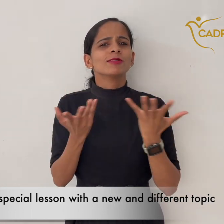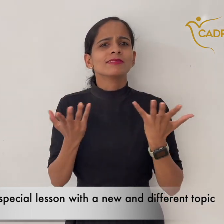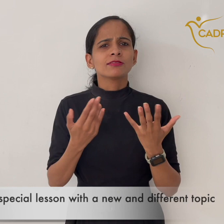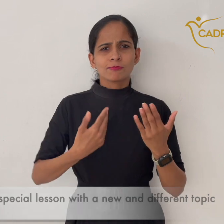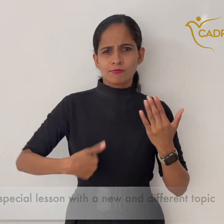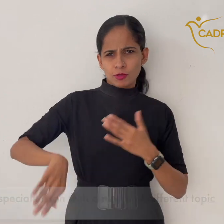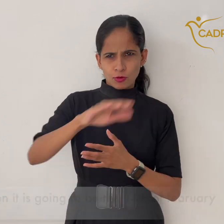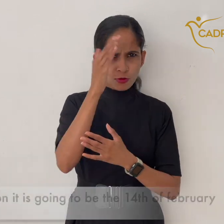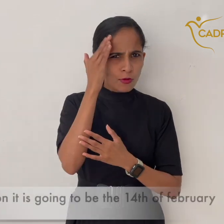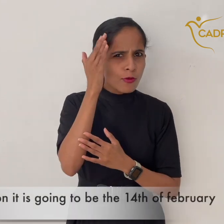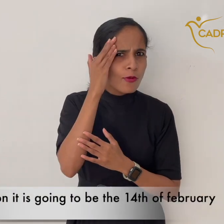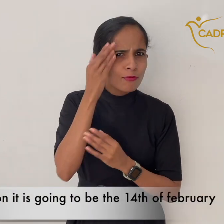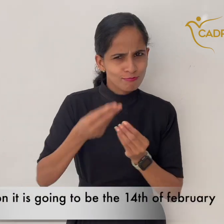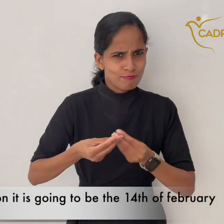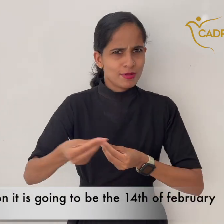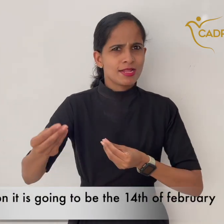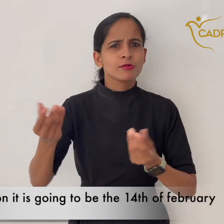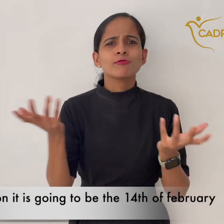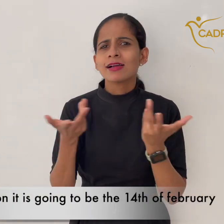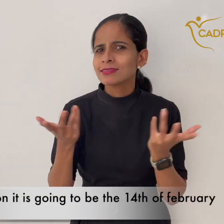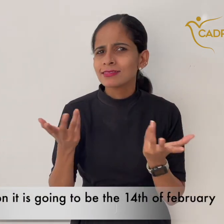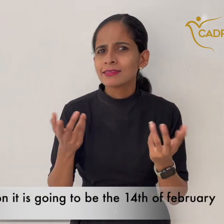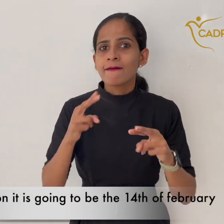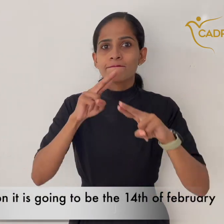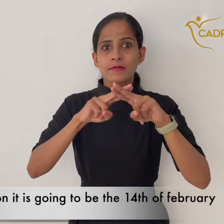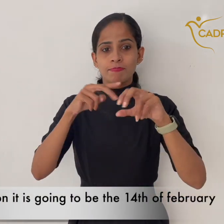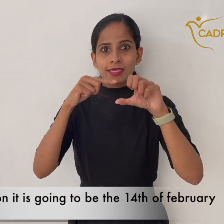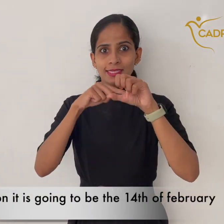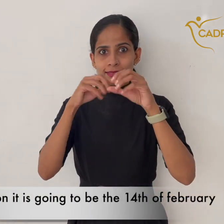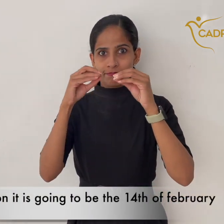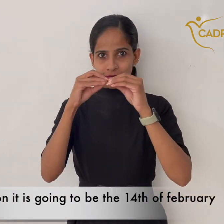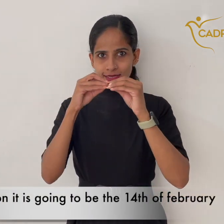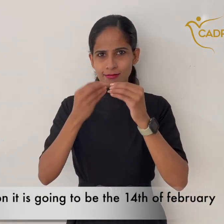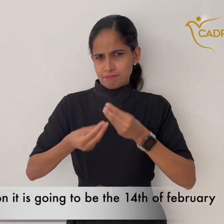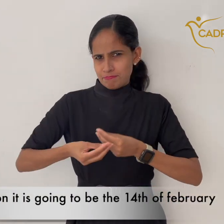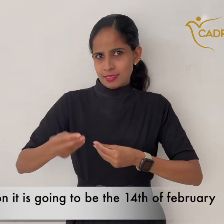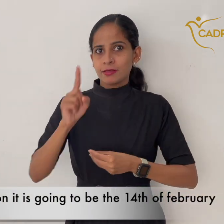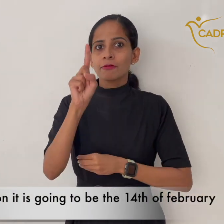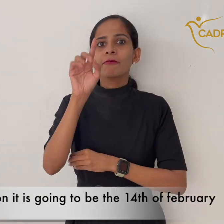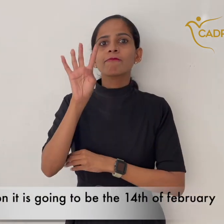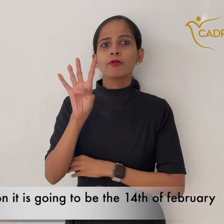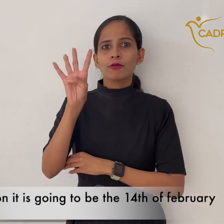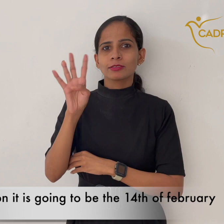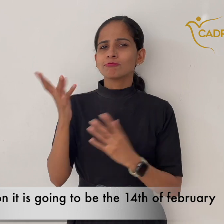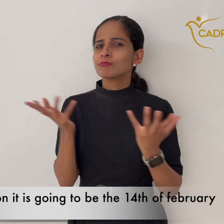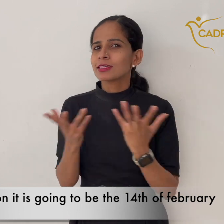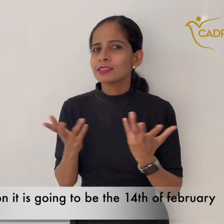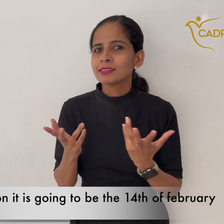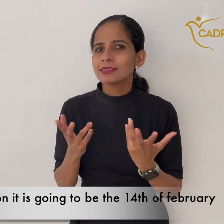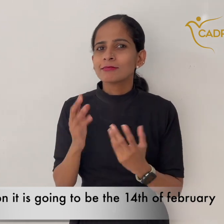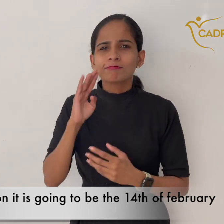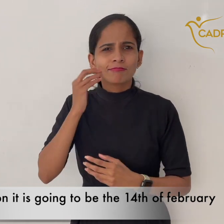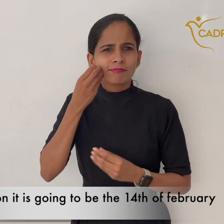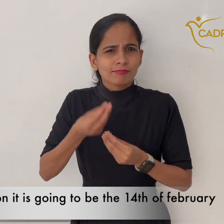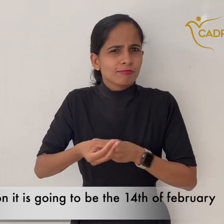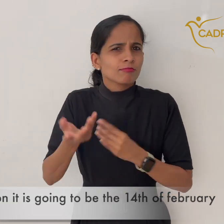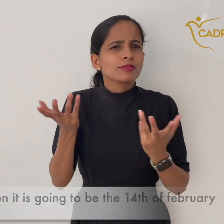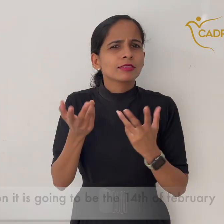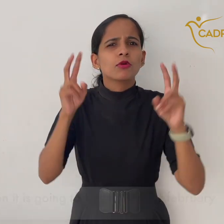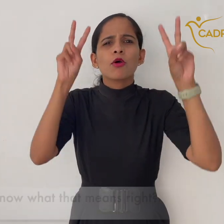You all know that soon it's going to be the 14th of February. And you know what that